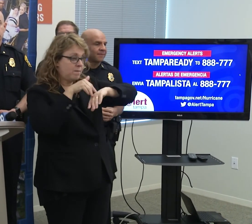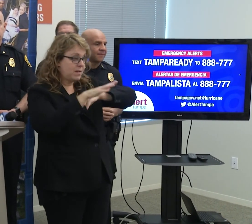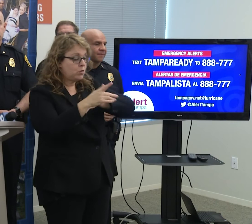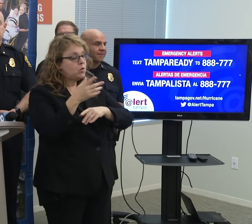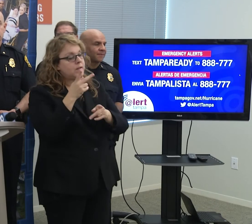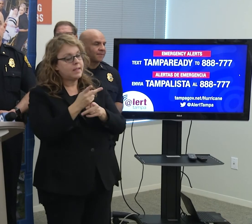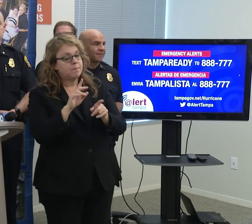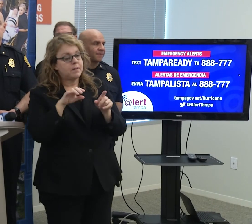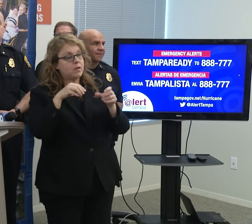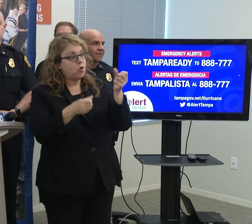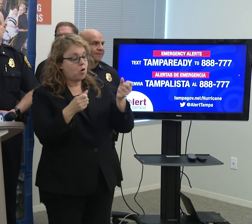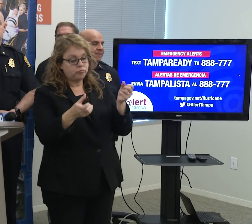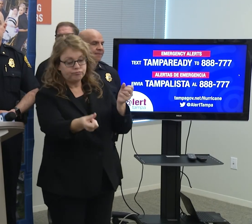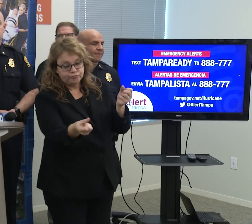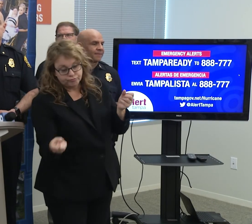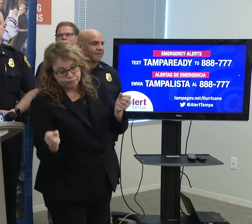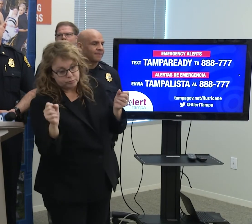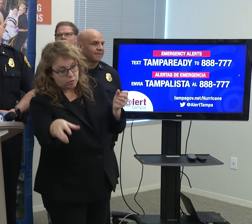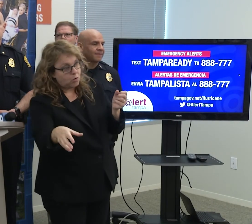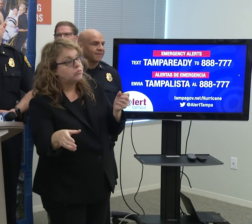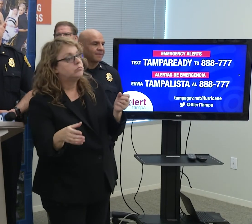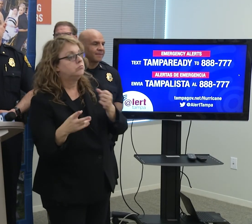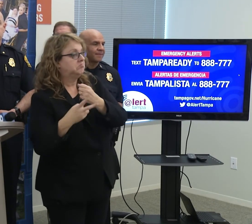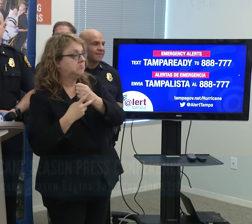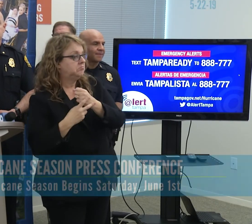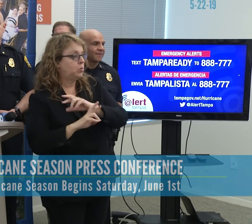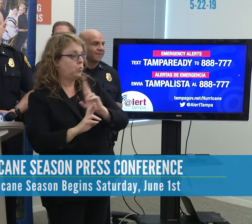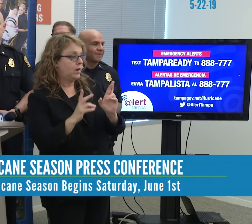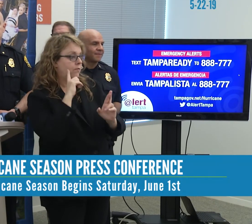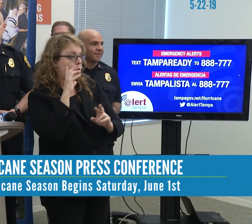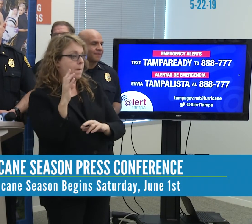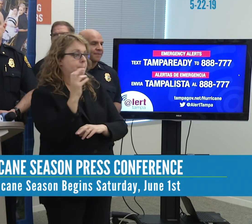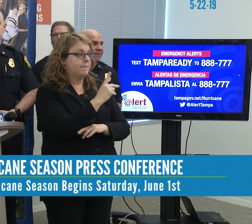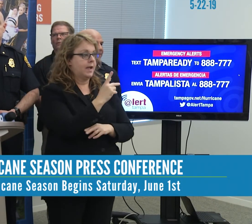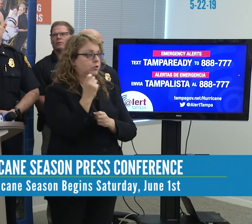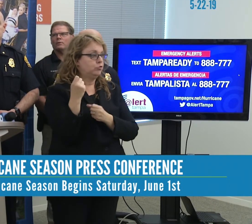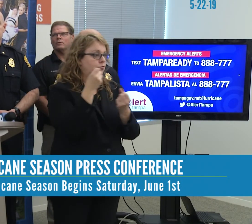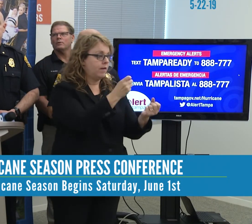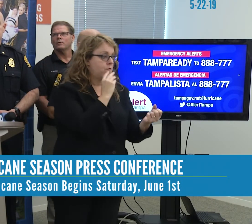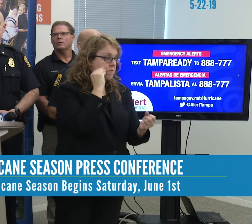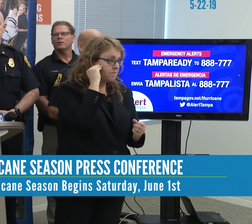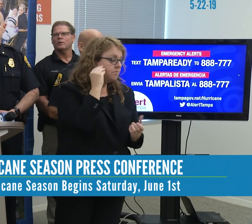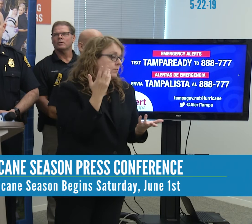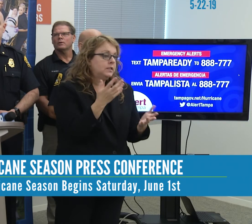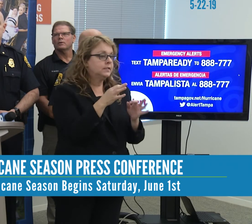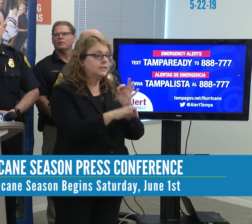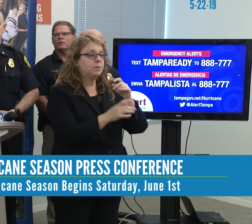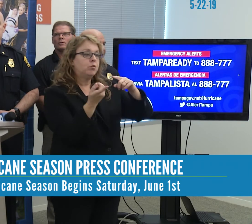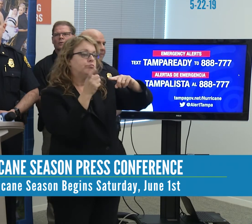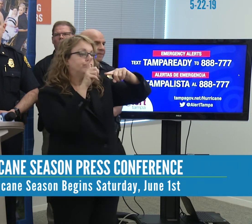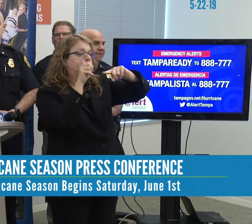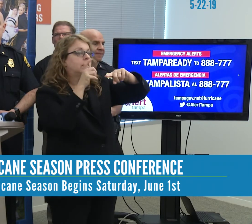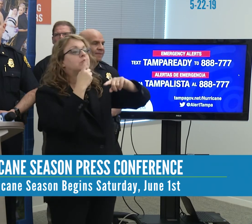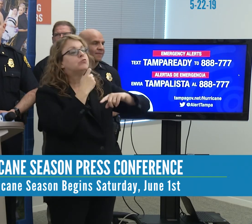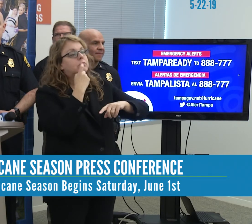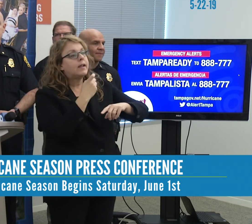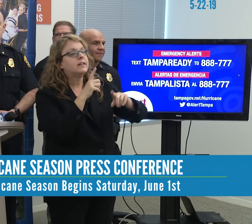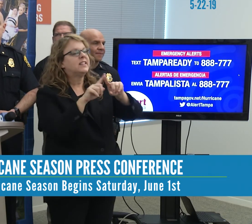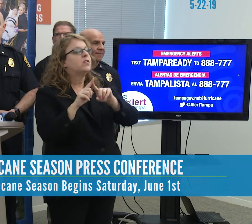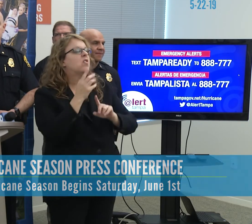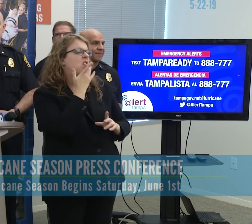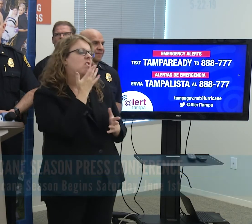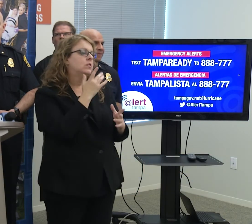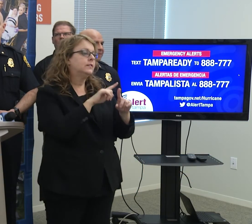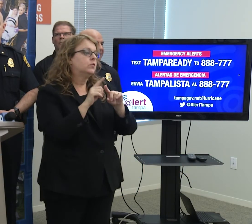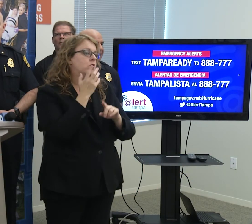glove box of their car, they'll have it when they're returning back to their neighborhoods. And it's just a simple tag that's color coded that will hang